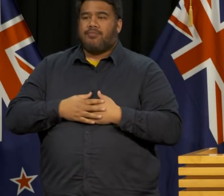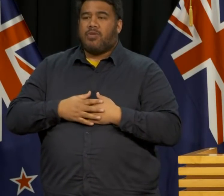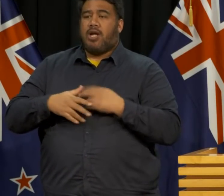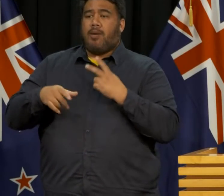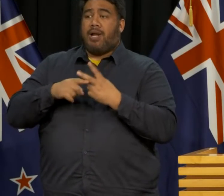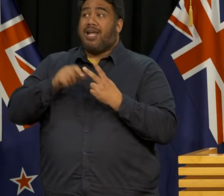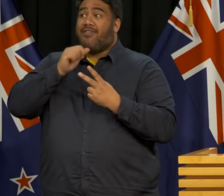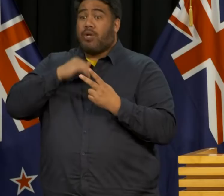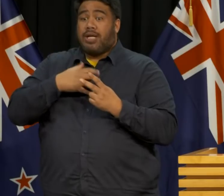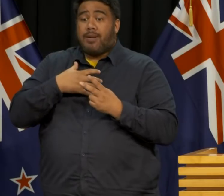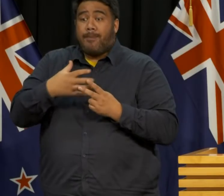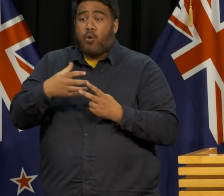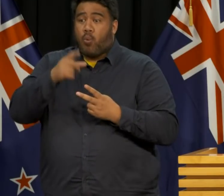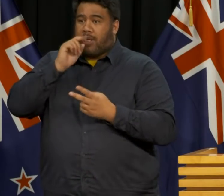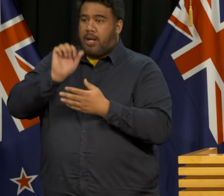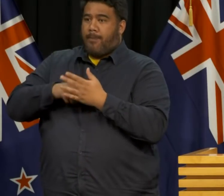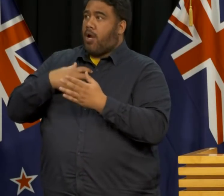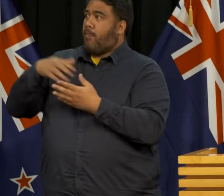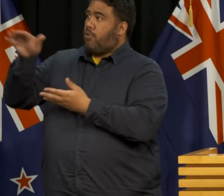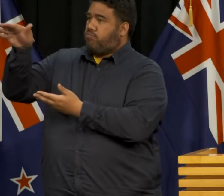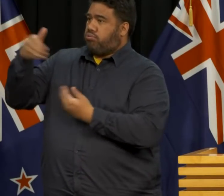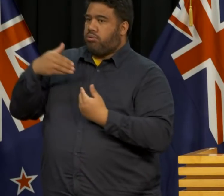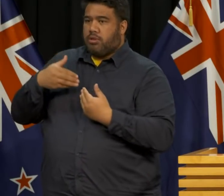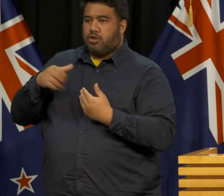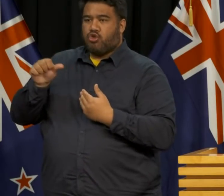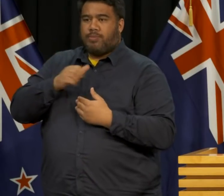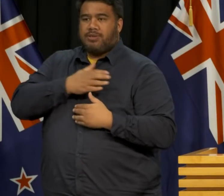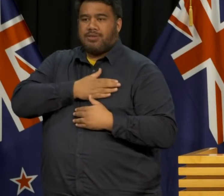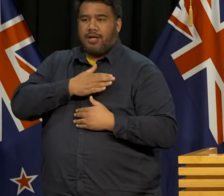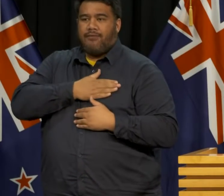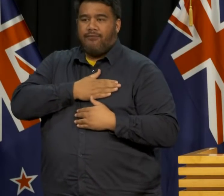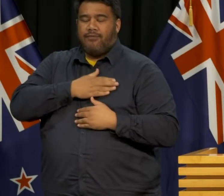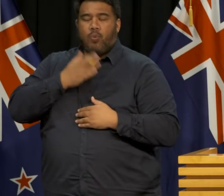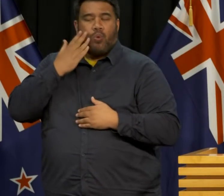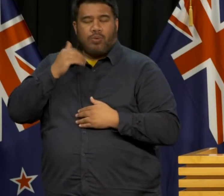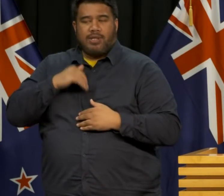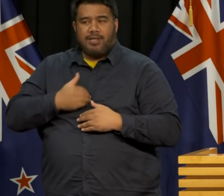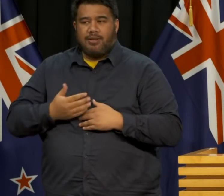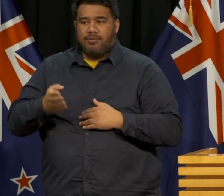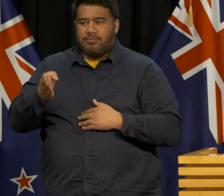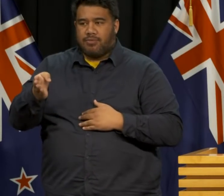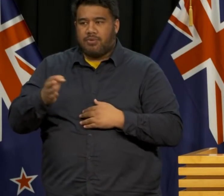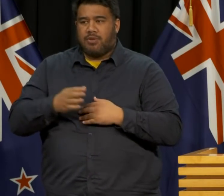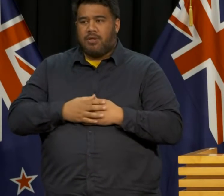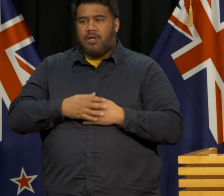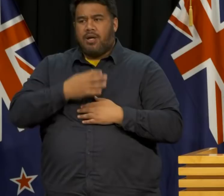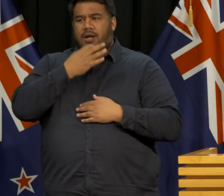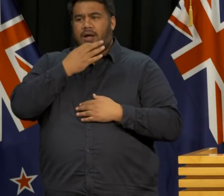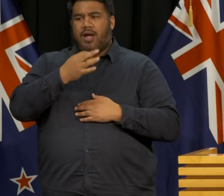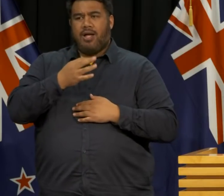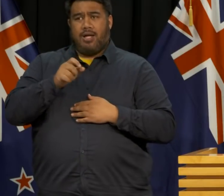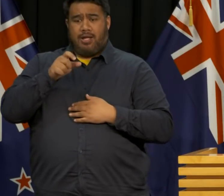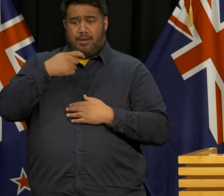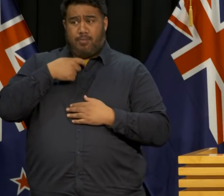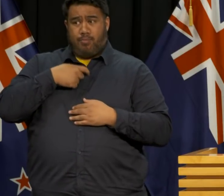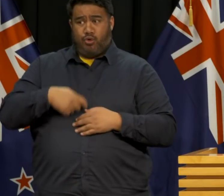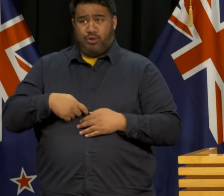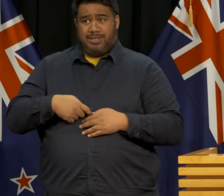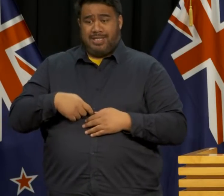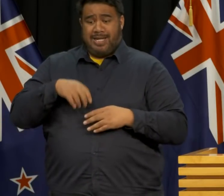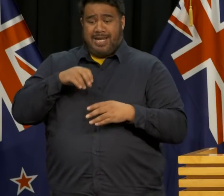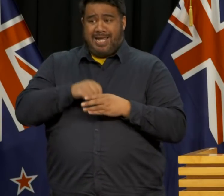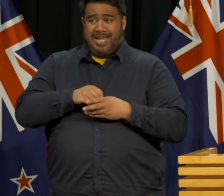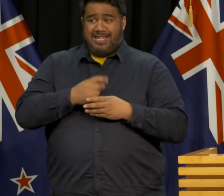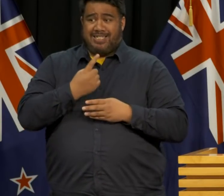from what I have been told, are very secure, and there isn't a difficulty in getting more as we need it. What's the average turnaround time for a test for people in